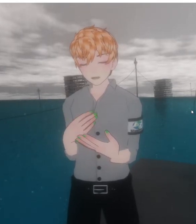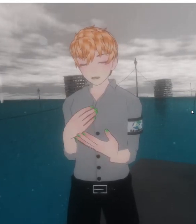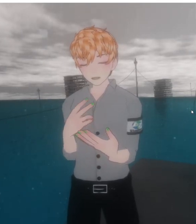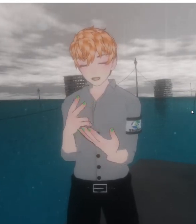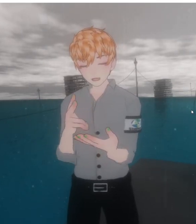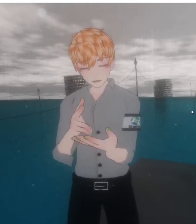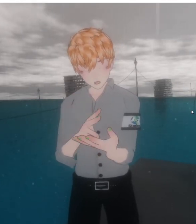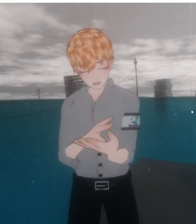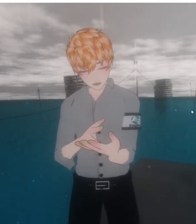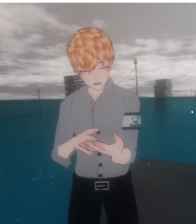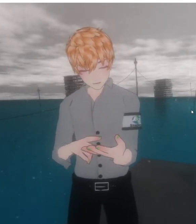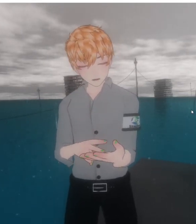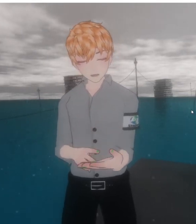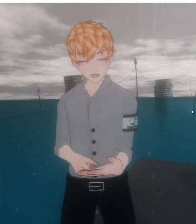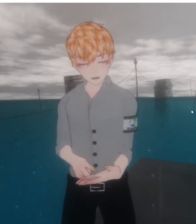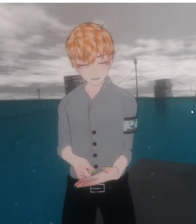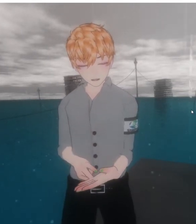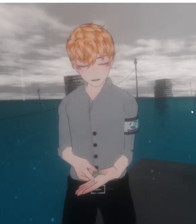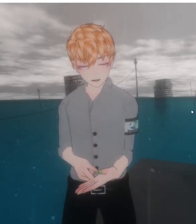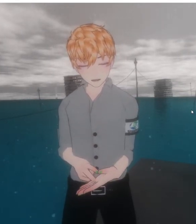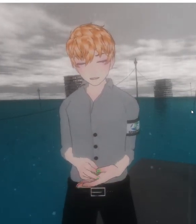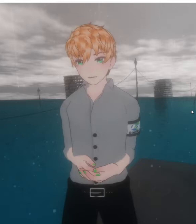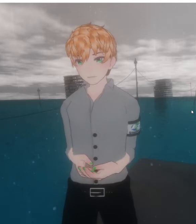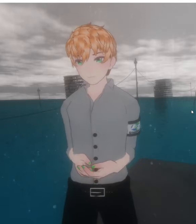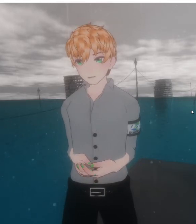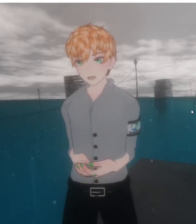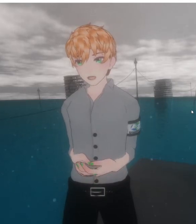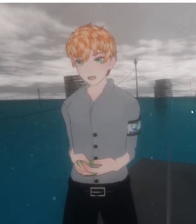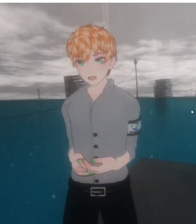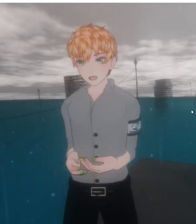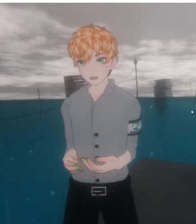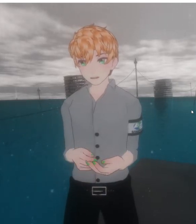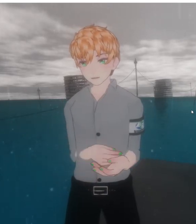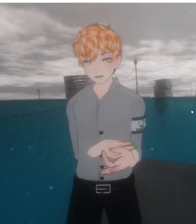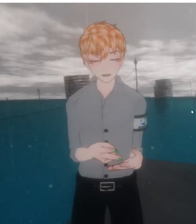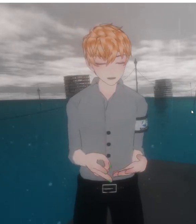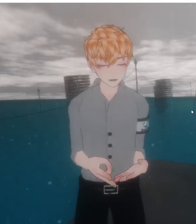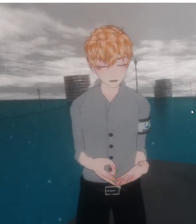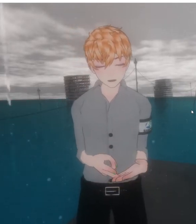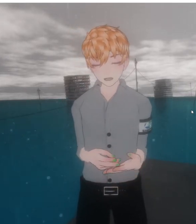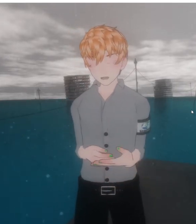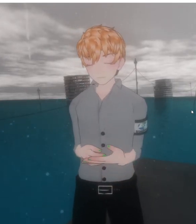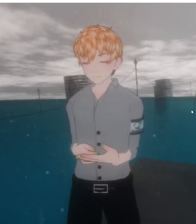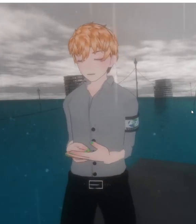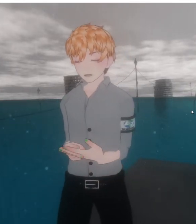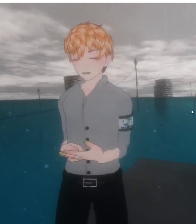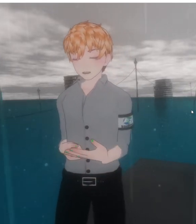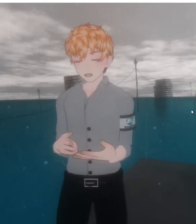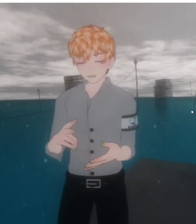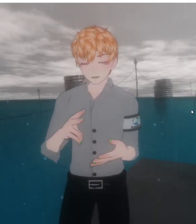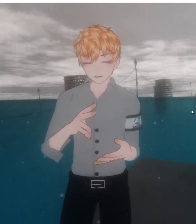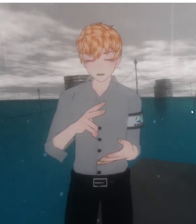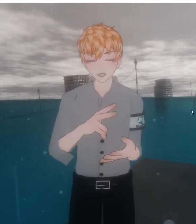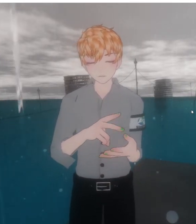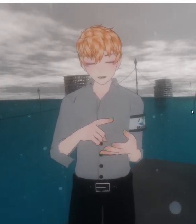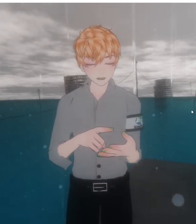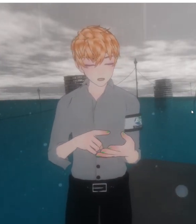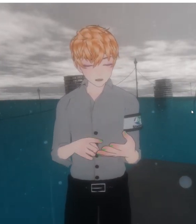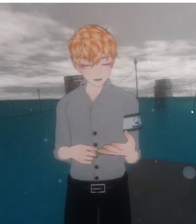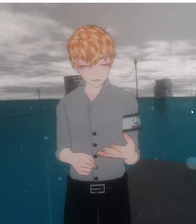recognize that when I'm going through conversations that I've already written, that there's a lot of times where I'm jumping around from one